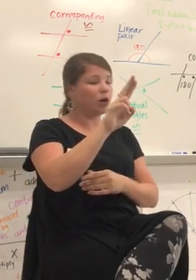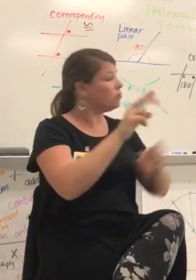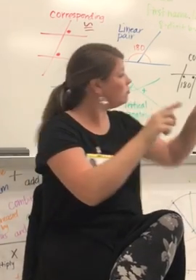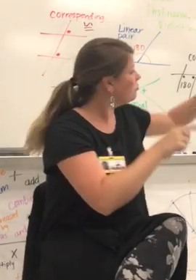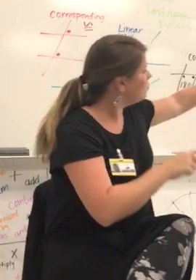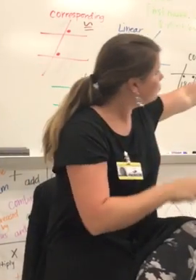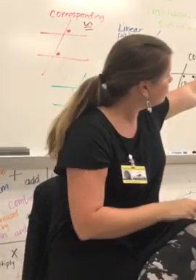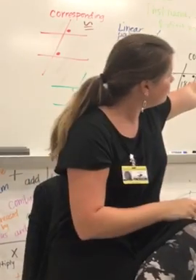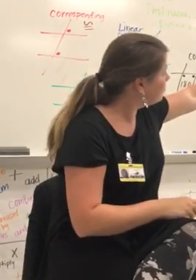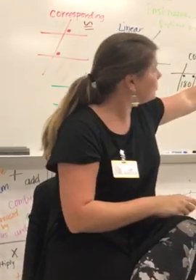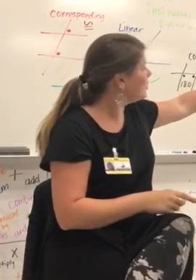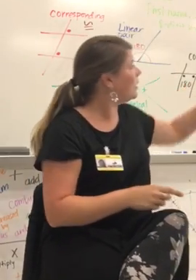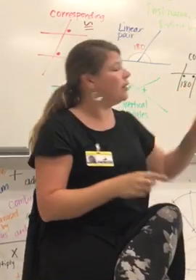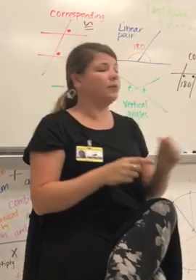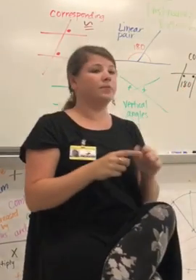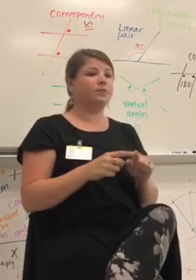our formula for a cylinder, Trey?